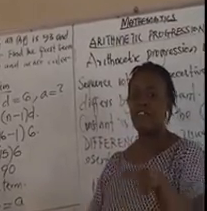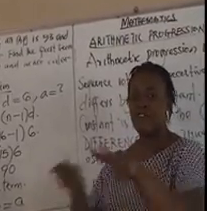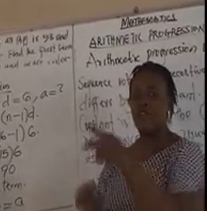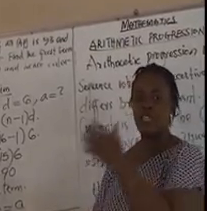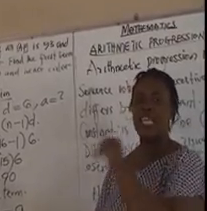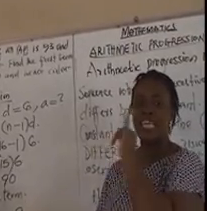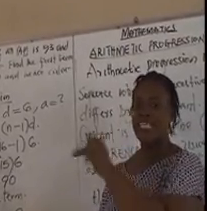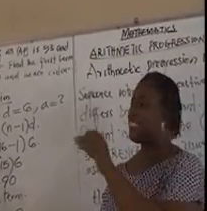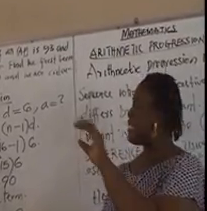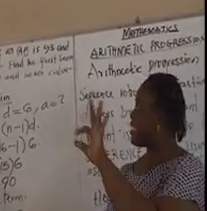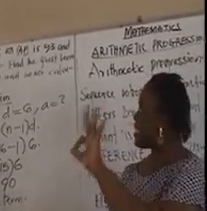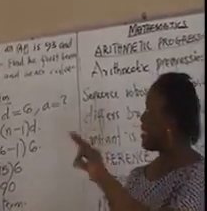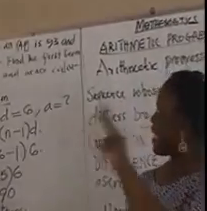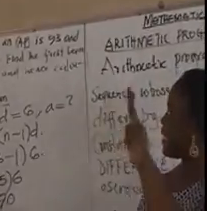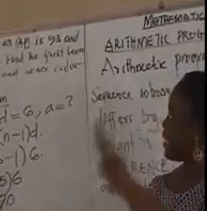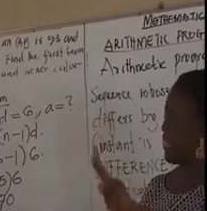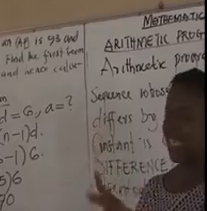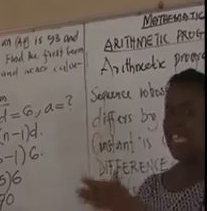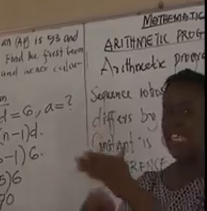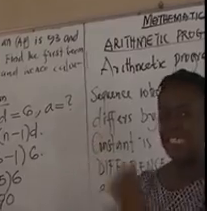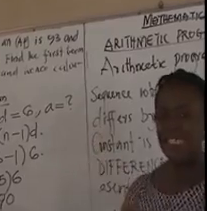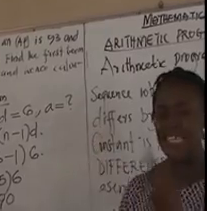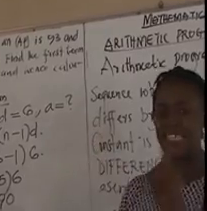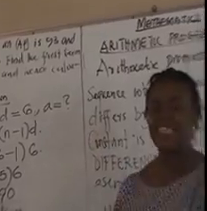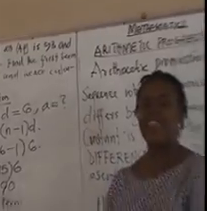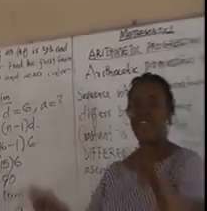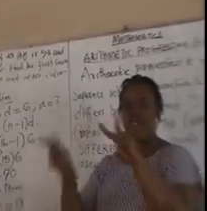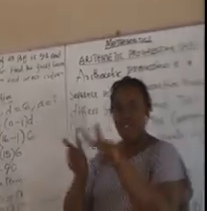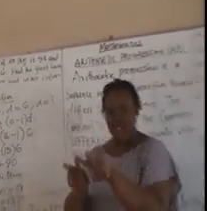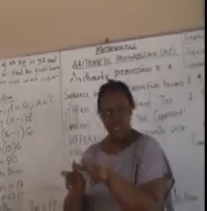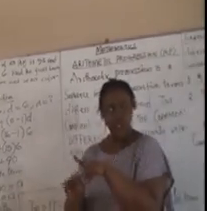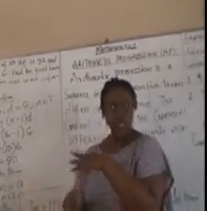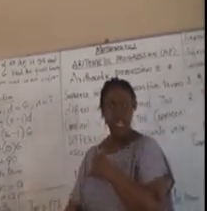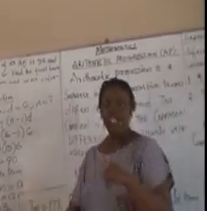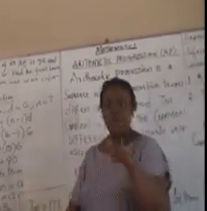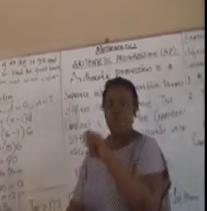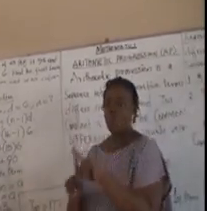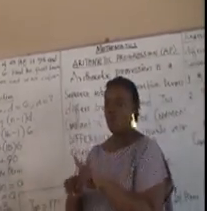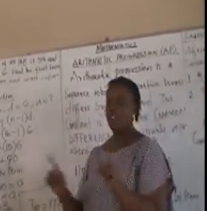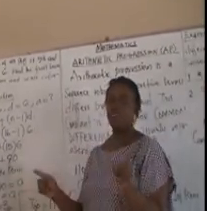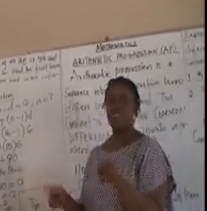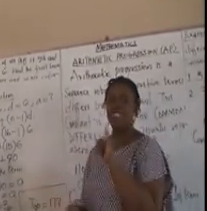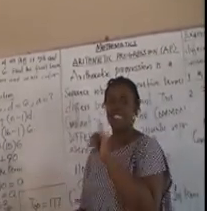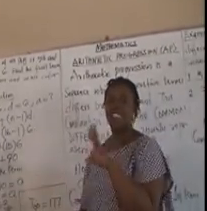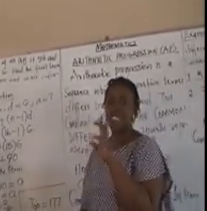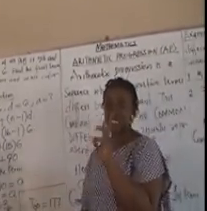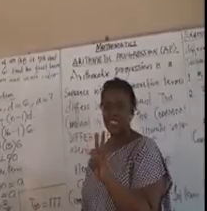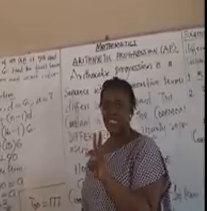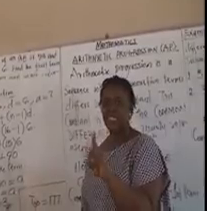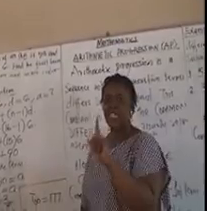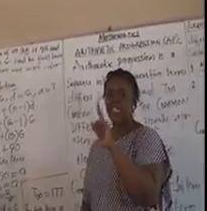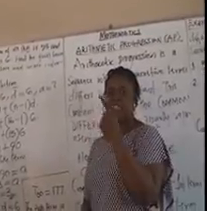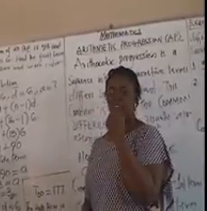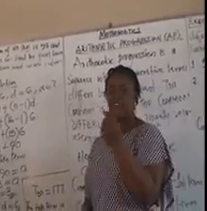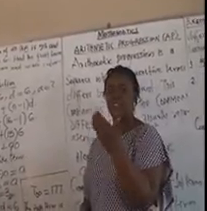positional statement, so you must take the value the way it is. And its common difference is 6. The first